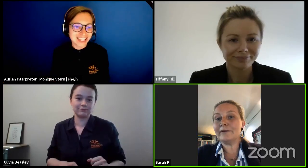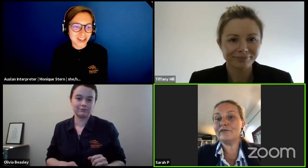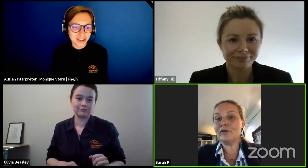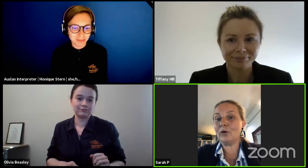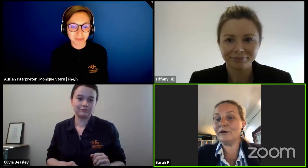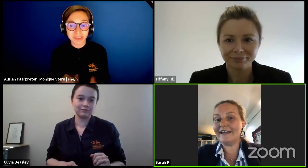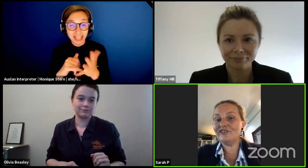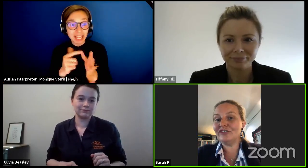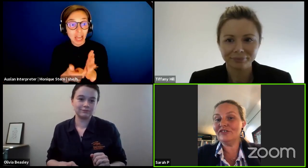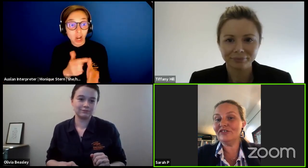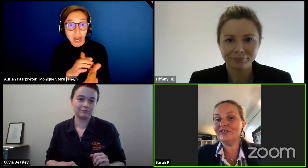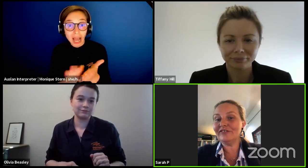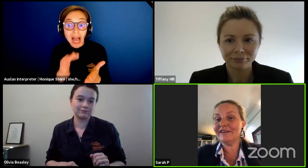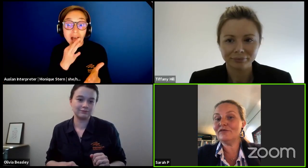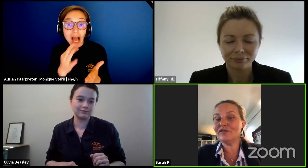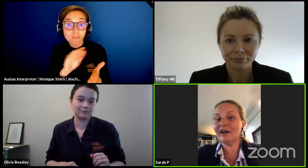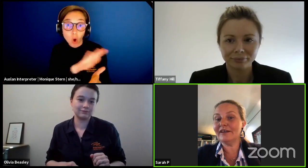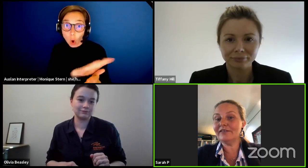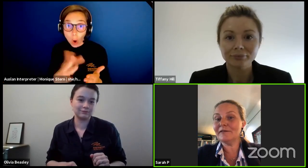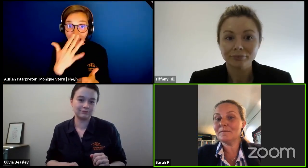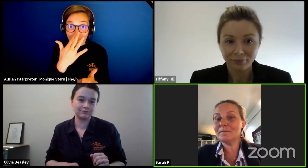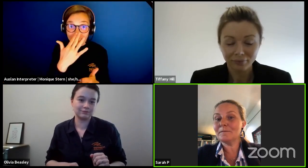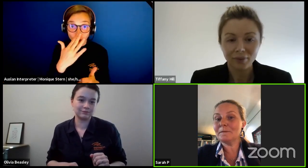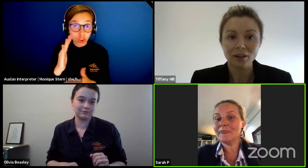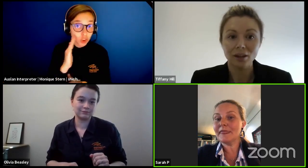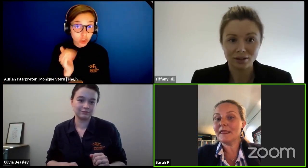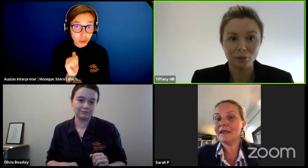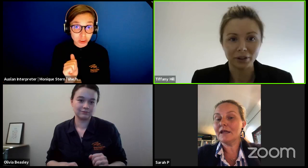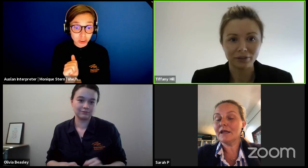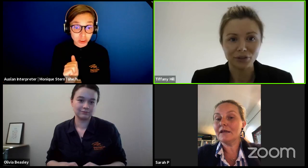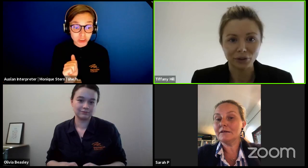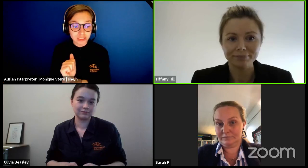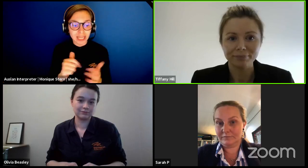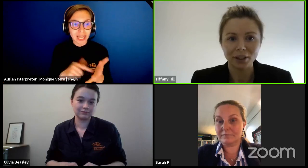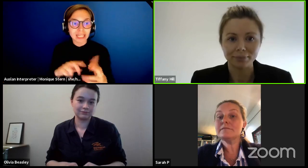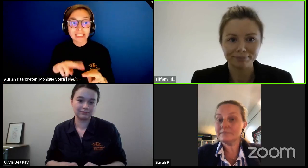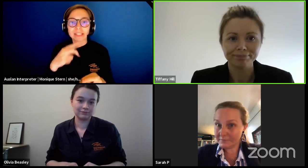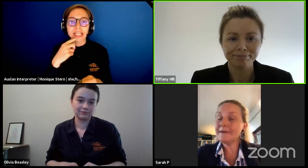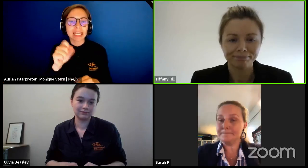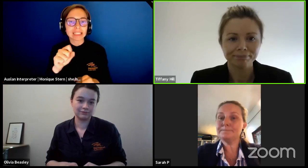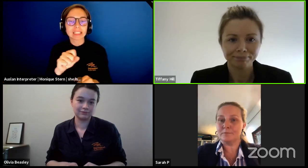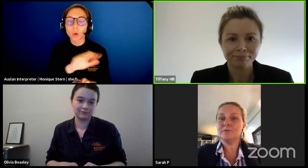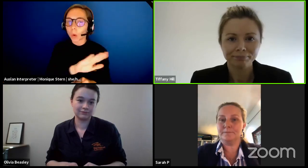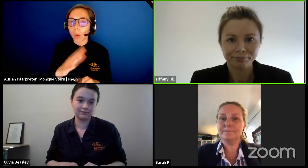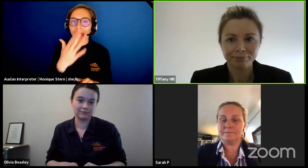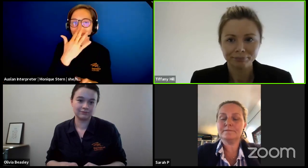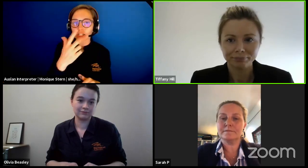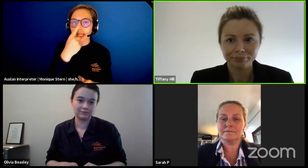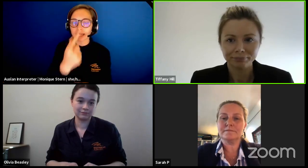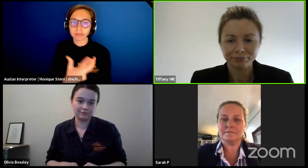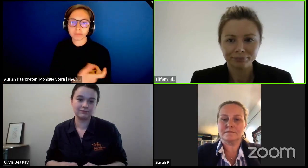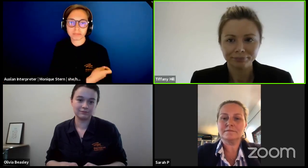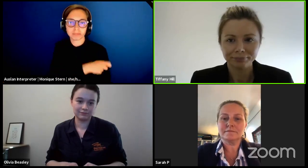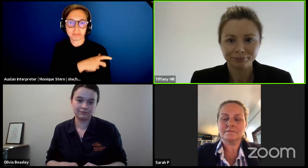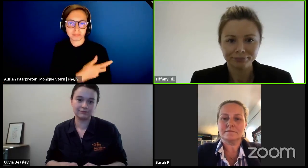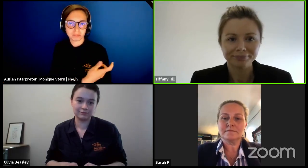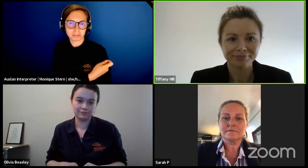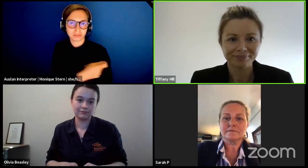Will Great, that be thank for you. all ages, Christ? Yes, I believe so. Yep.